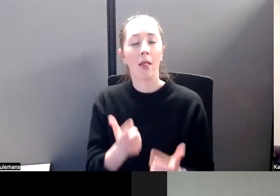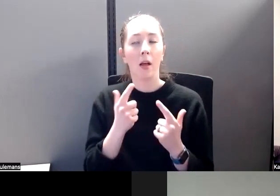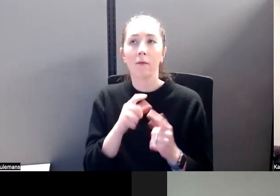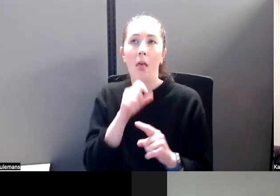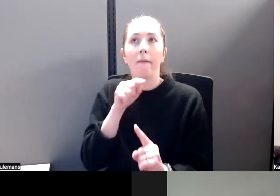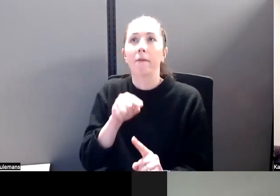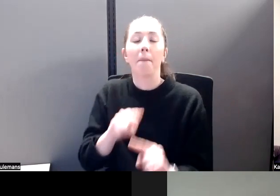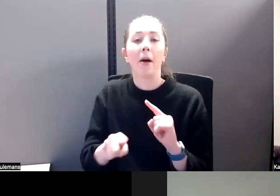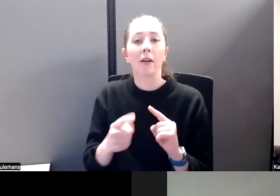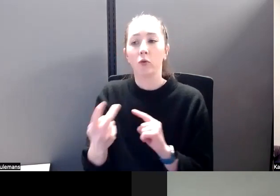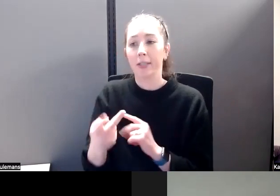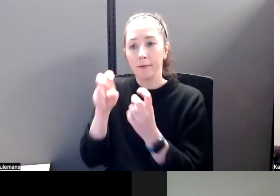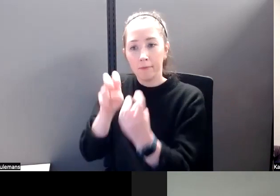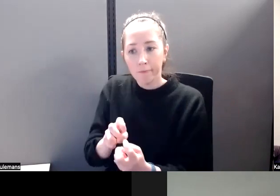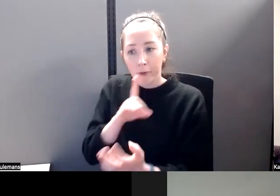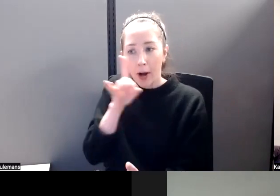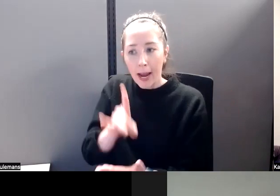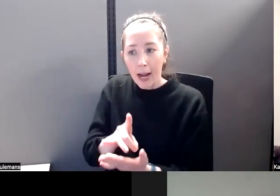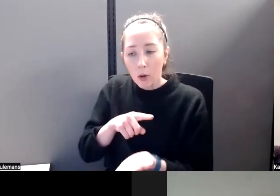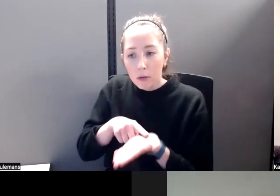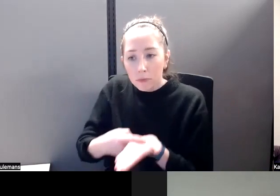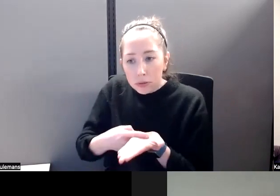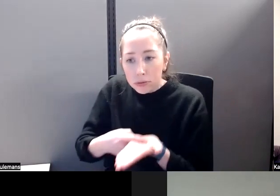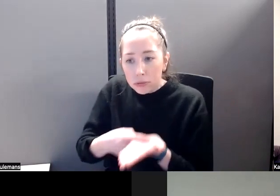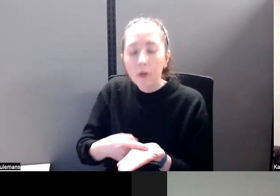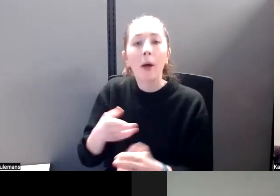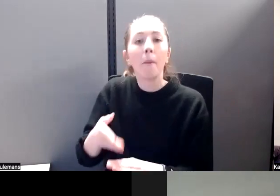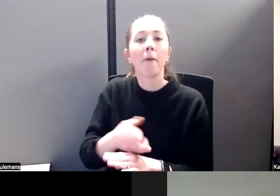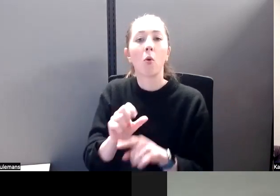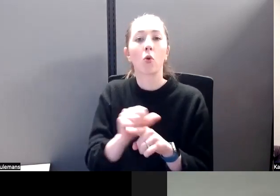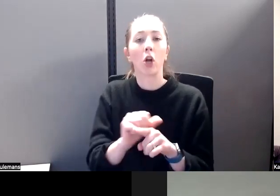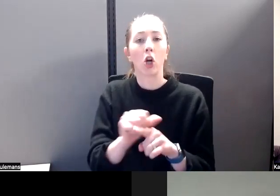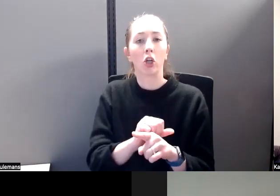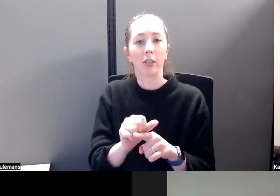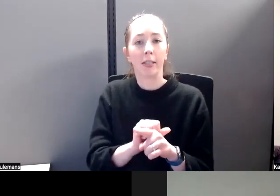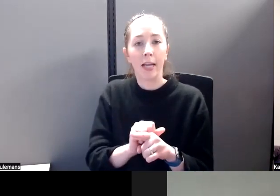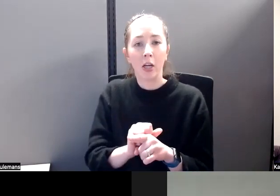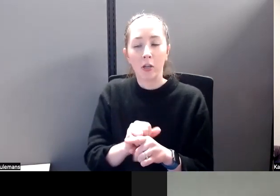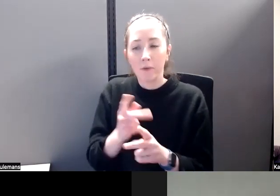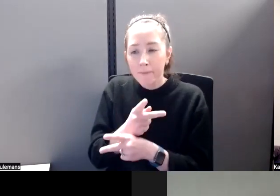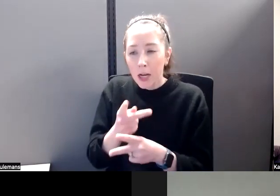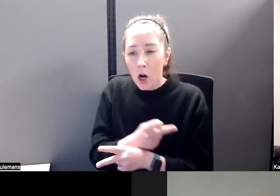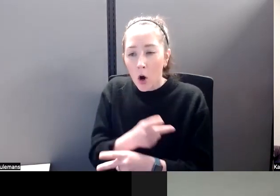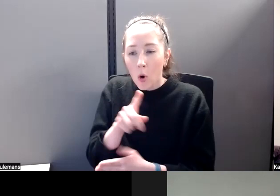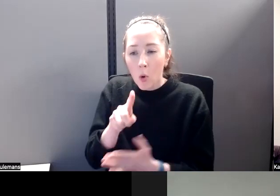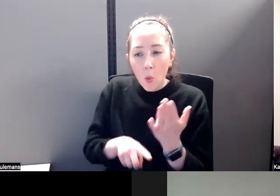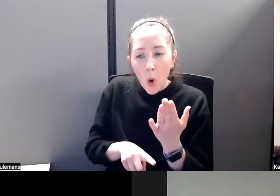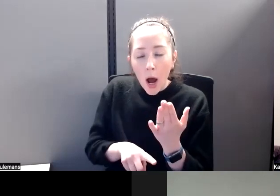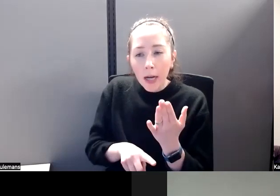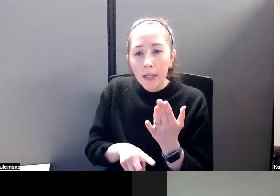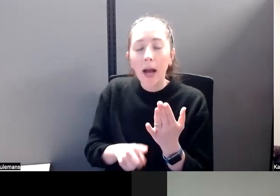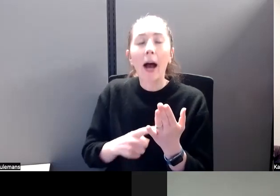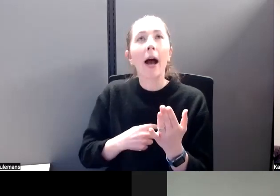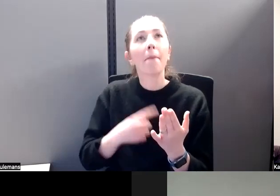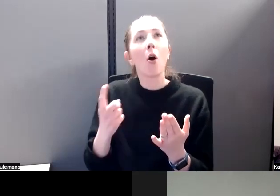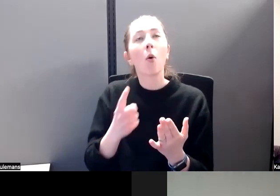sat down for 8 hours, you know, before we even went to the rehearsal and like fine tooth combed, really looked for things. I'm